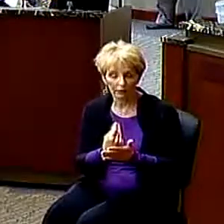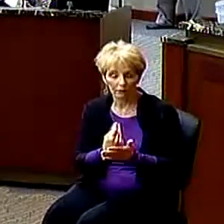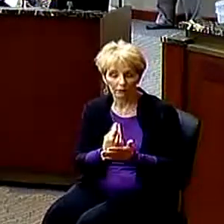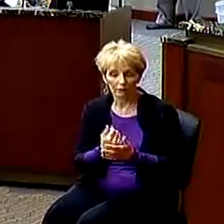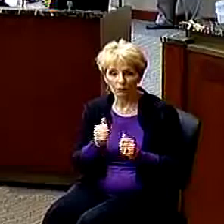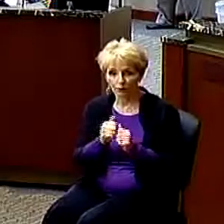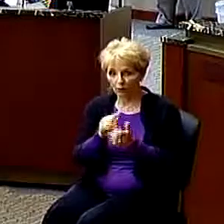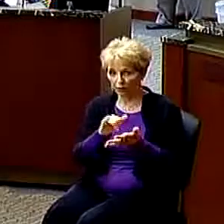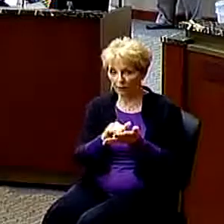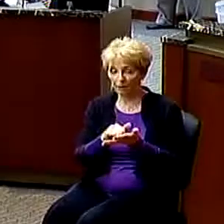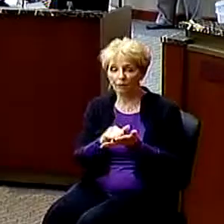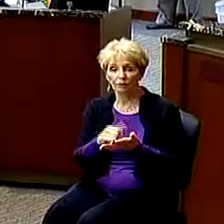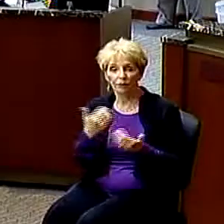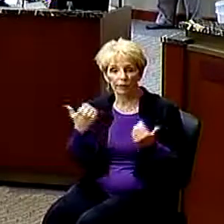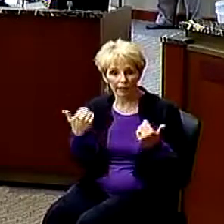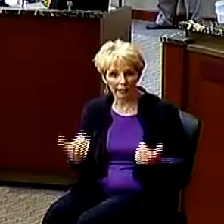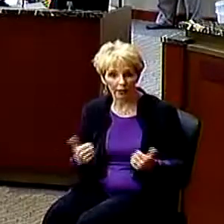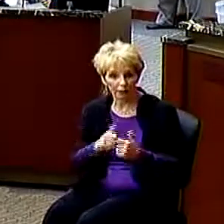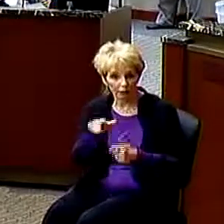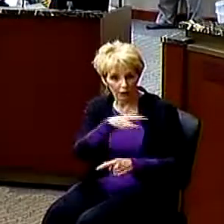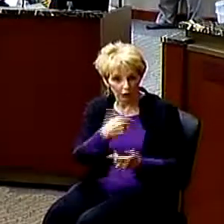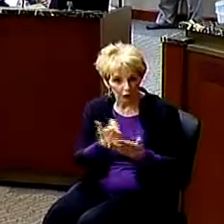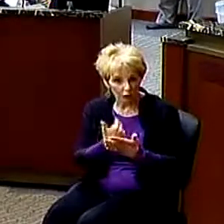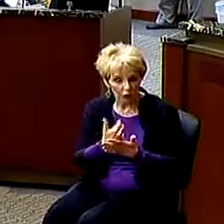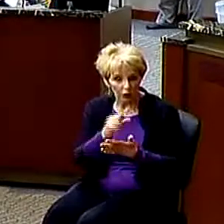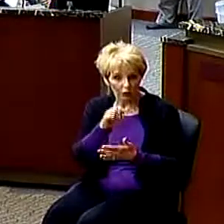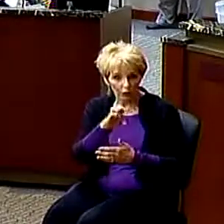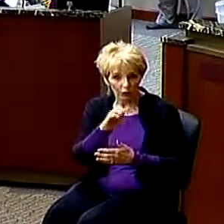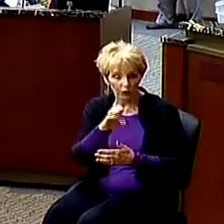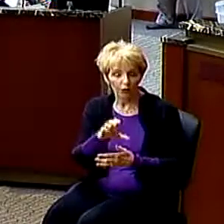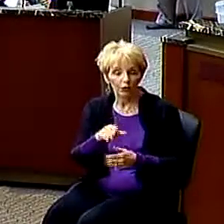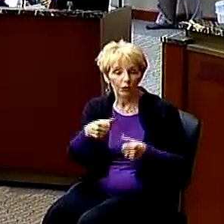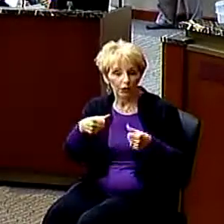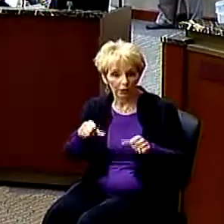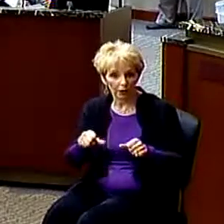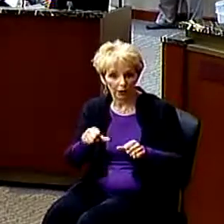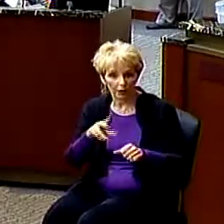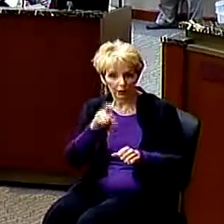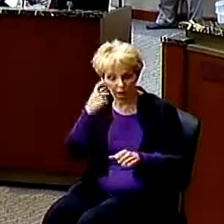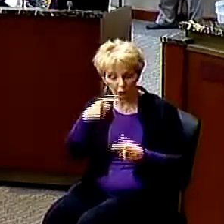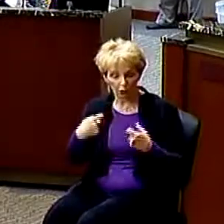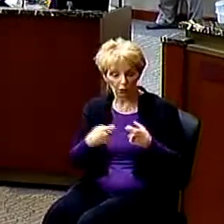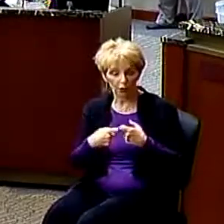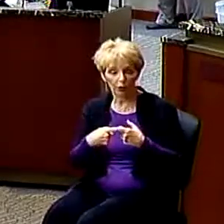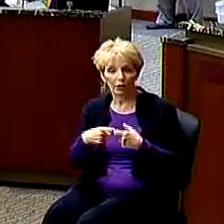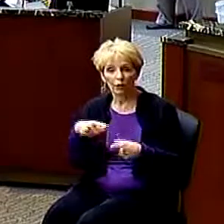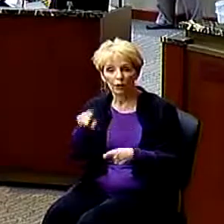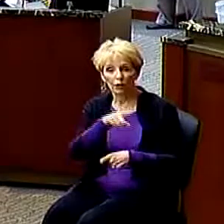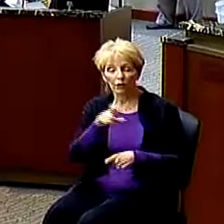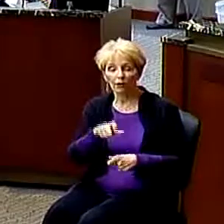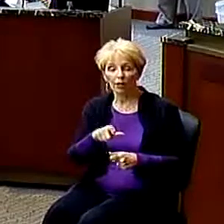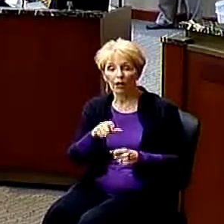with it. But now with your new security deposit rates for utilities,